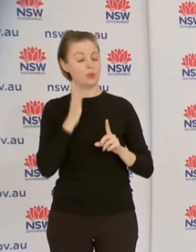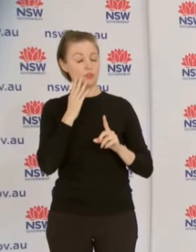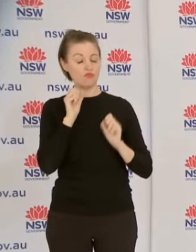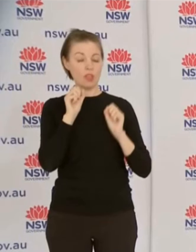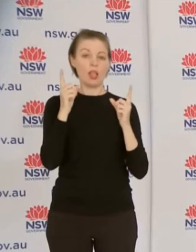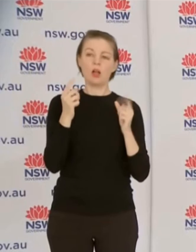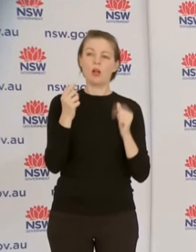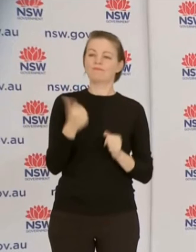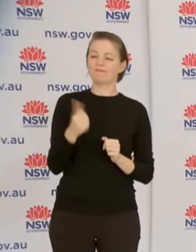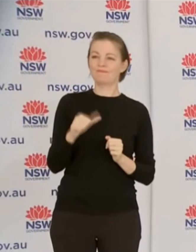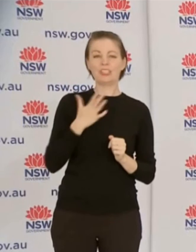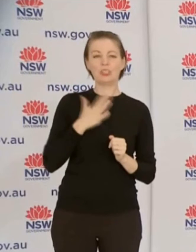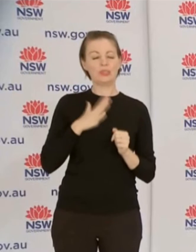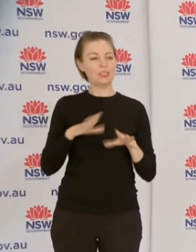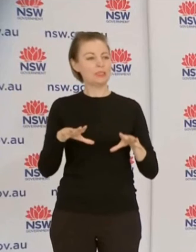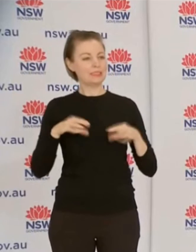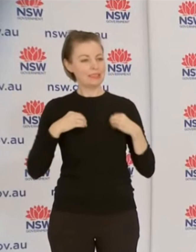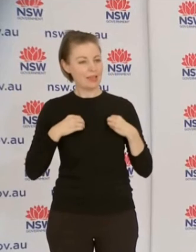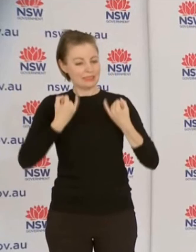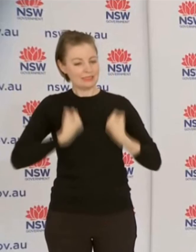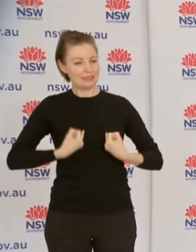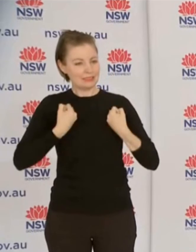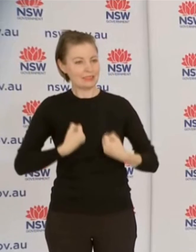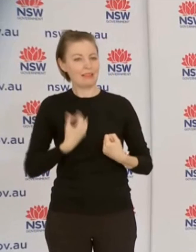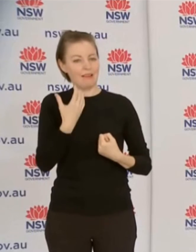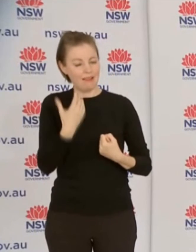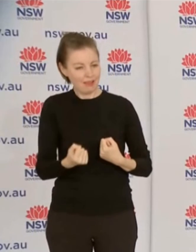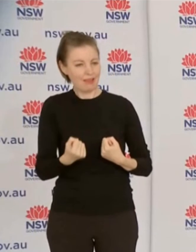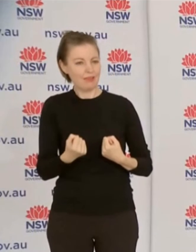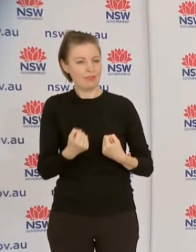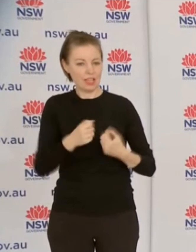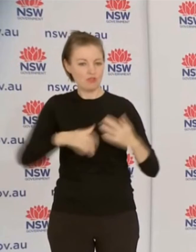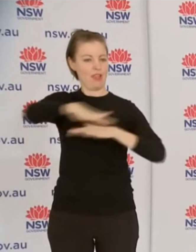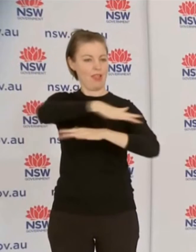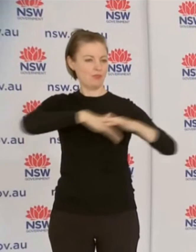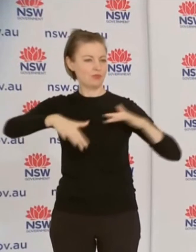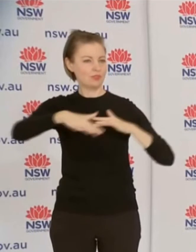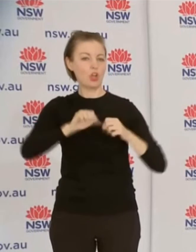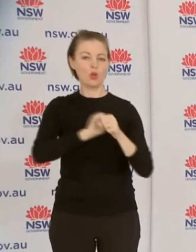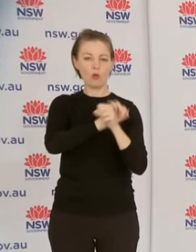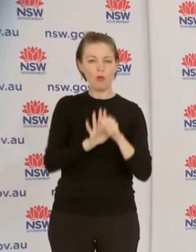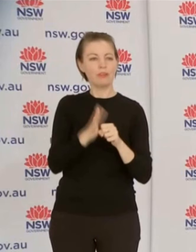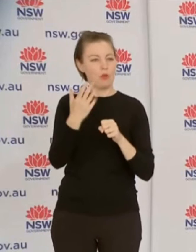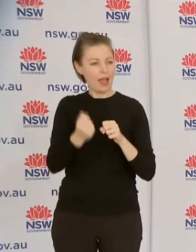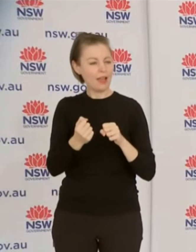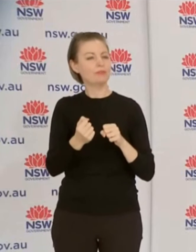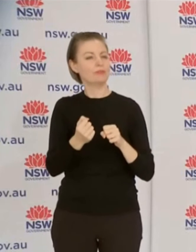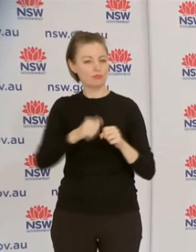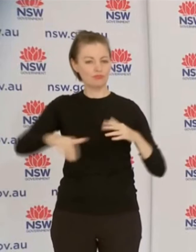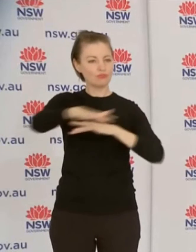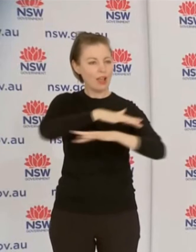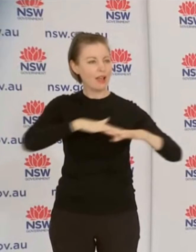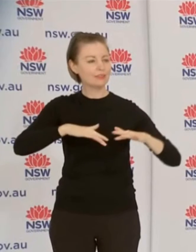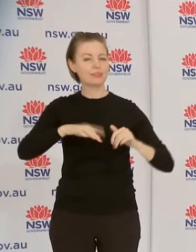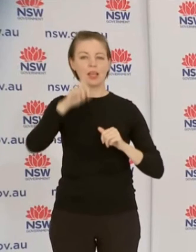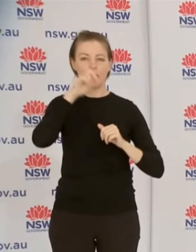end of the tunnel. It's accepting that COVID is part of our lives, accepting that unfortunately people will die, but they will less likely die if